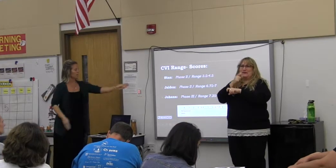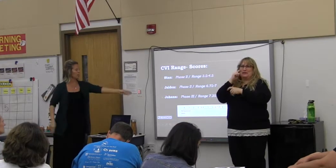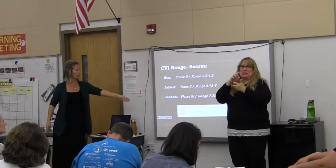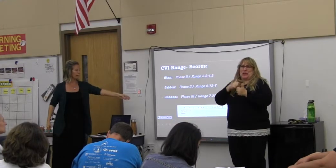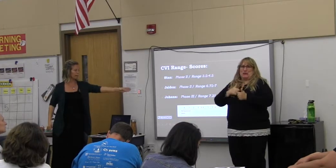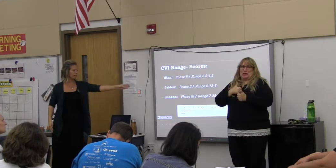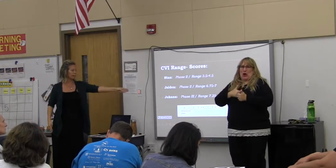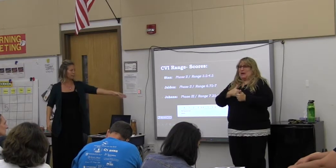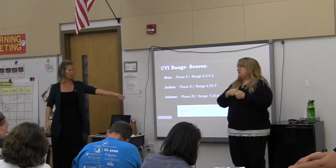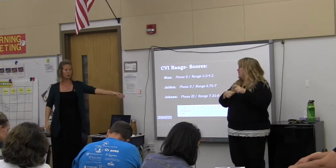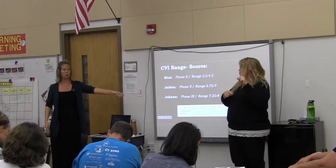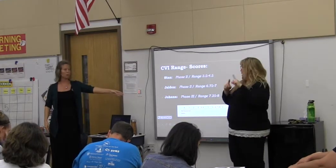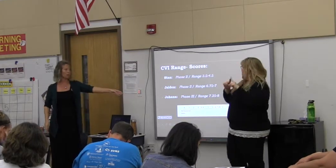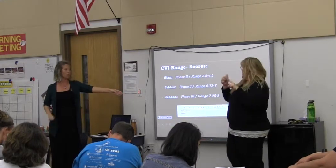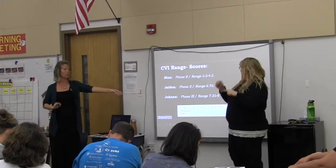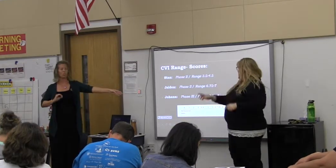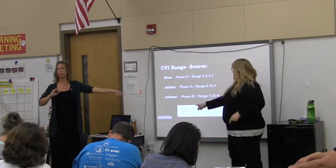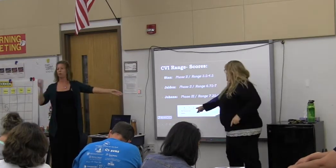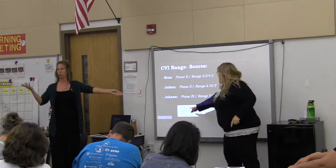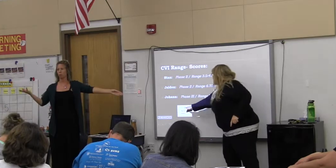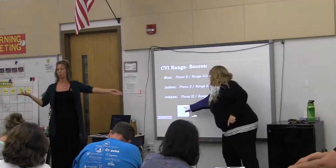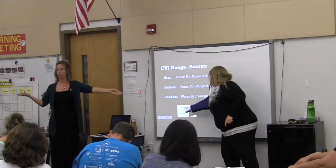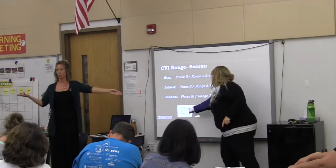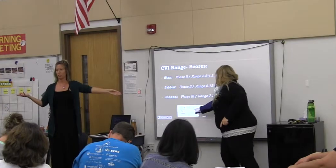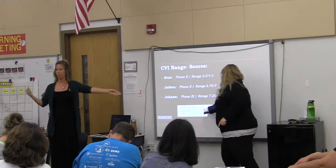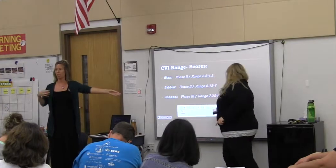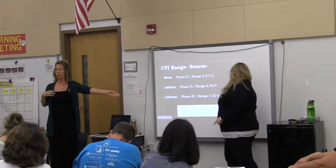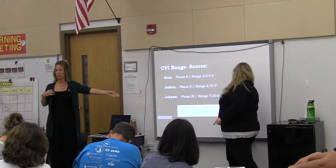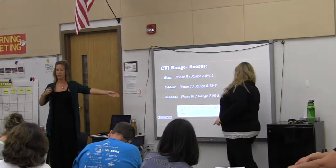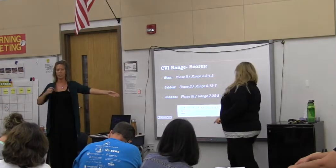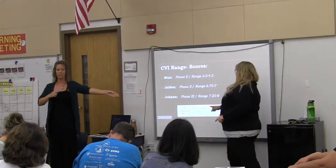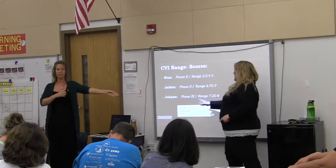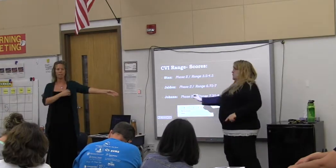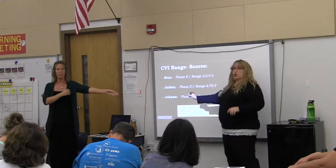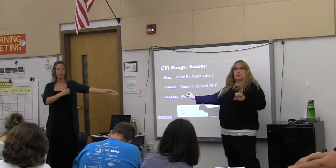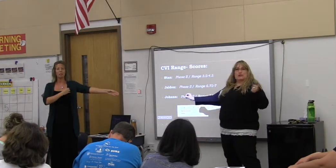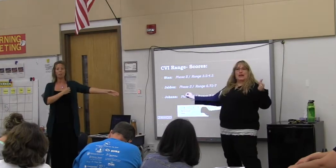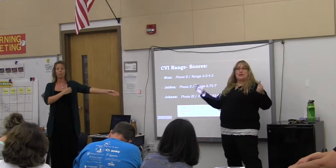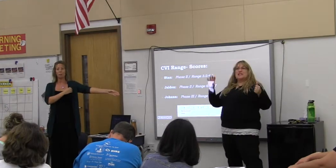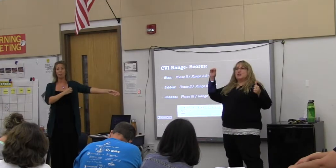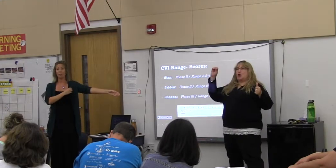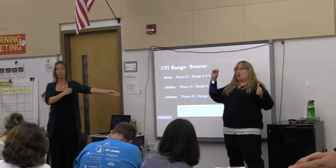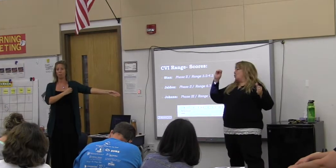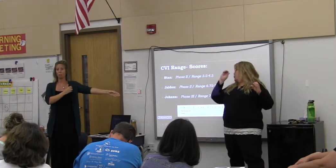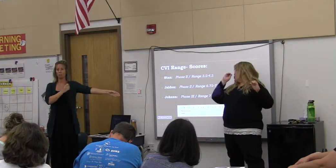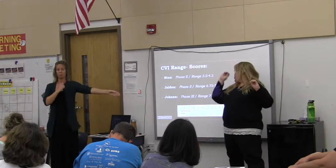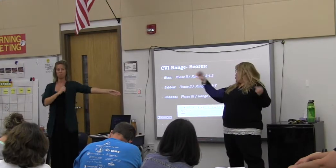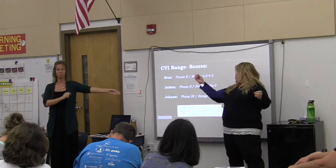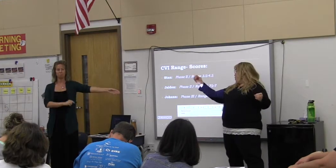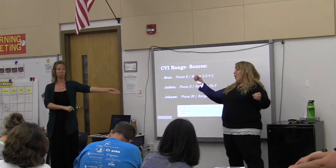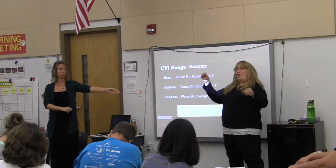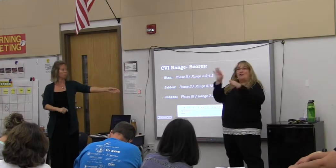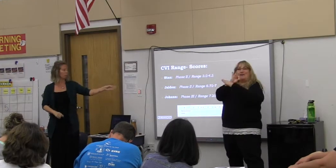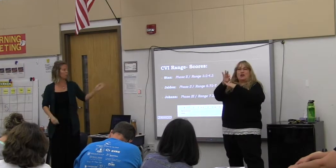see right down here at 0 is where there's no visual functioning. A lot of these kids, may appear like they're